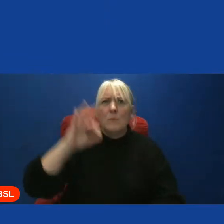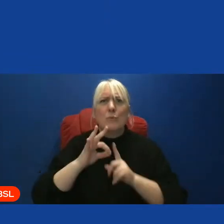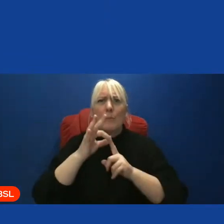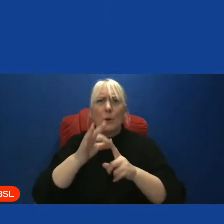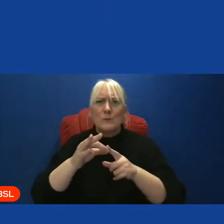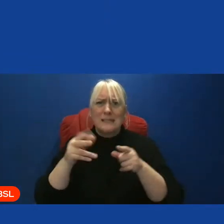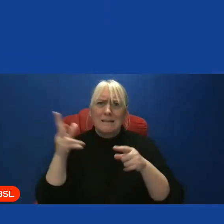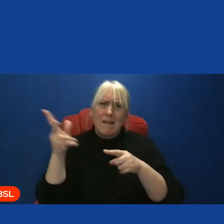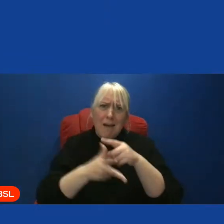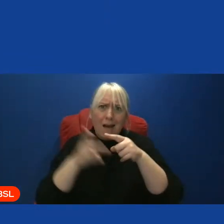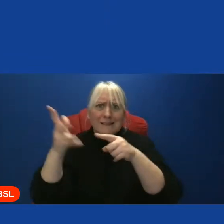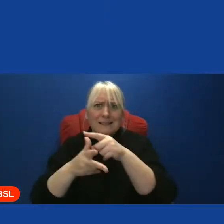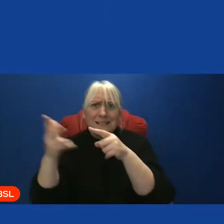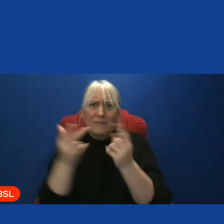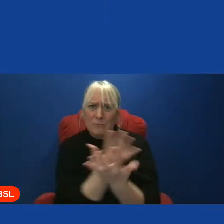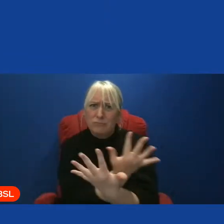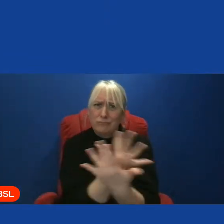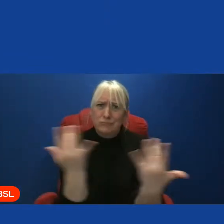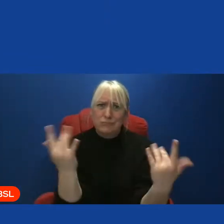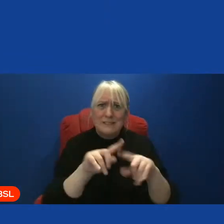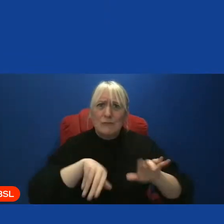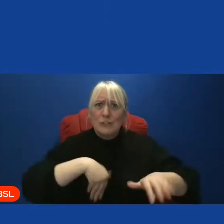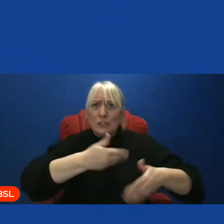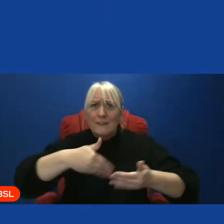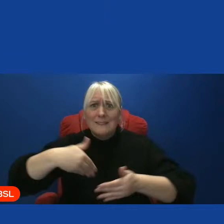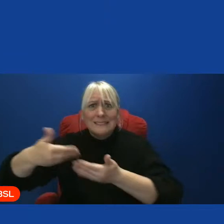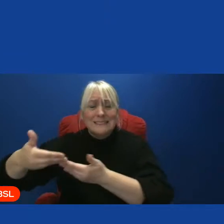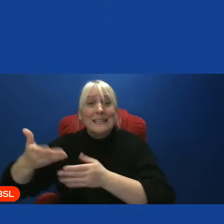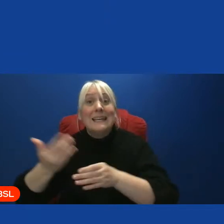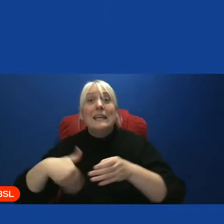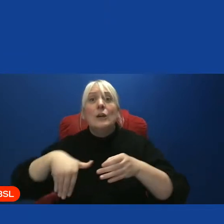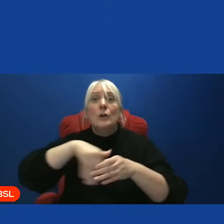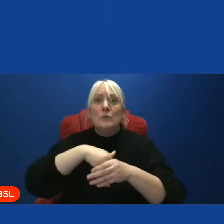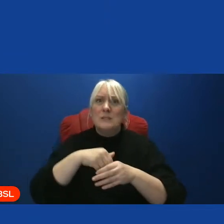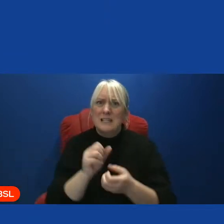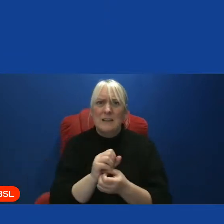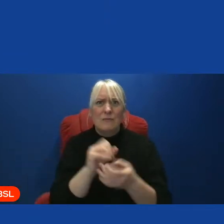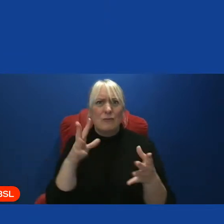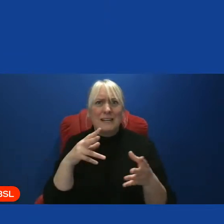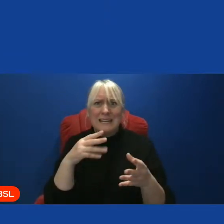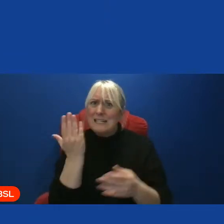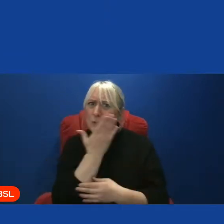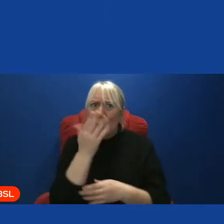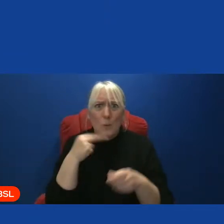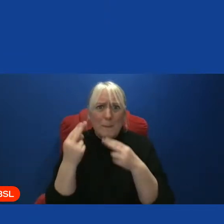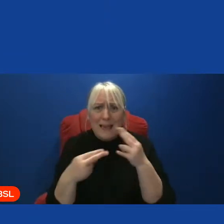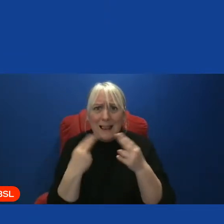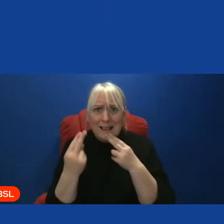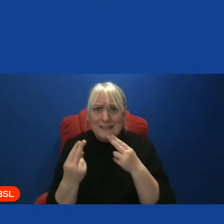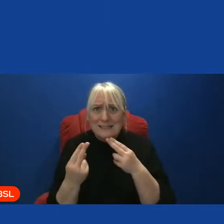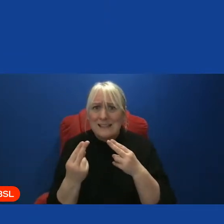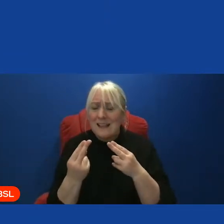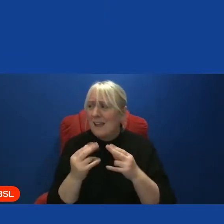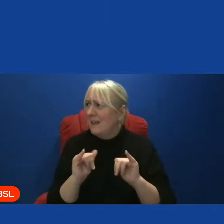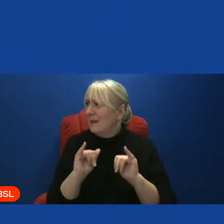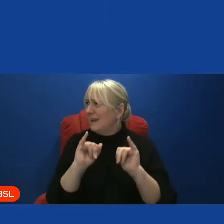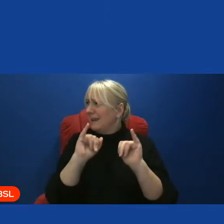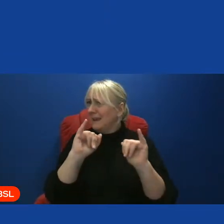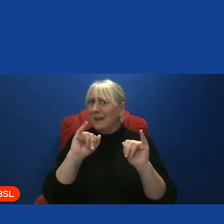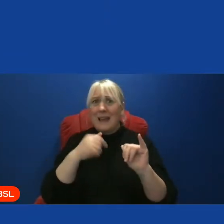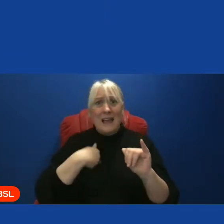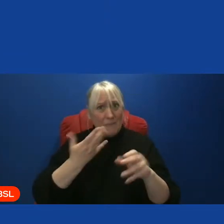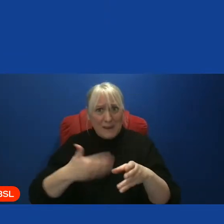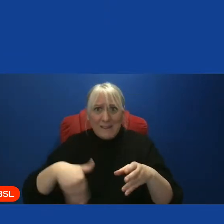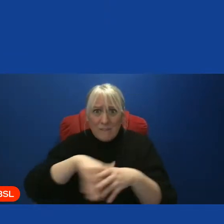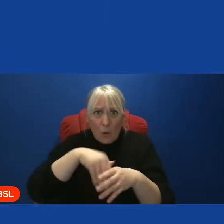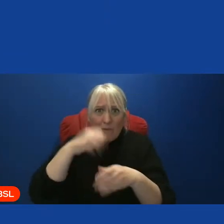the board, and including free school meals, which for me is immoral. It's a campaign that I've been involved